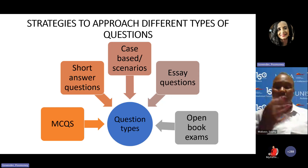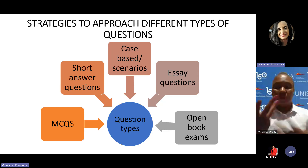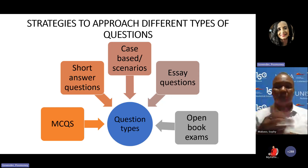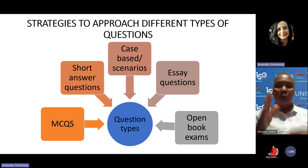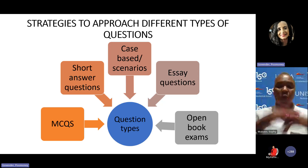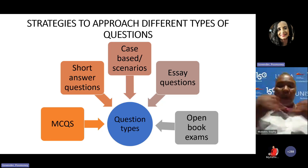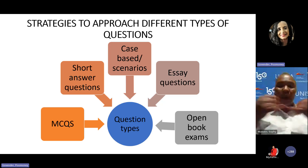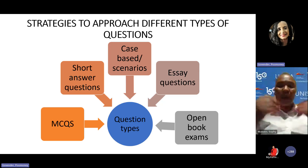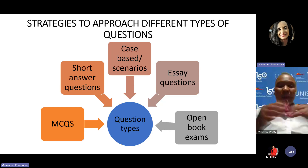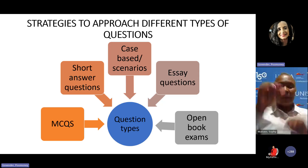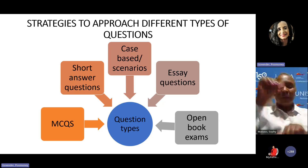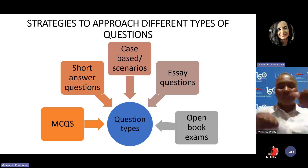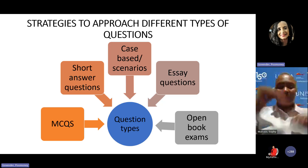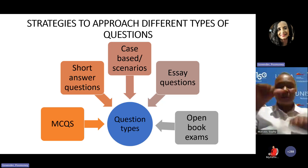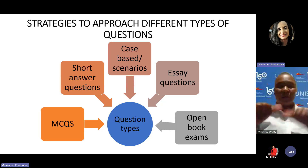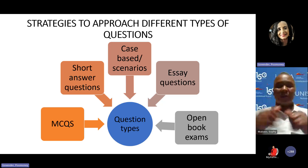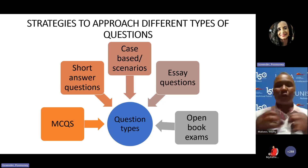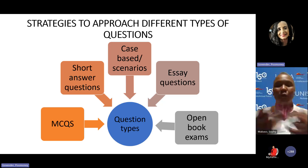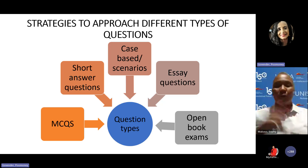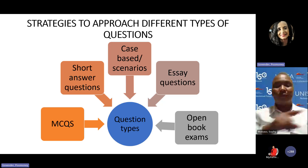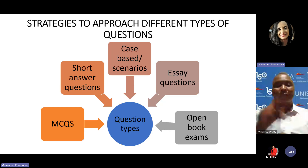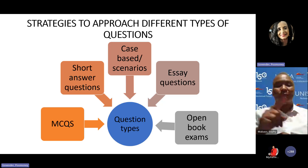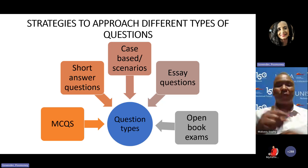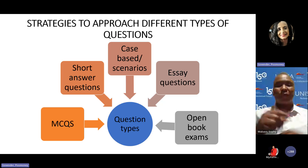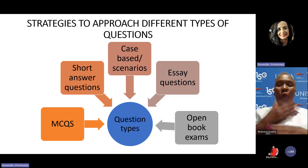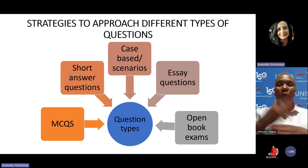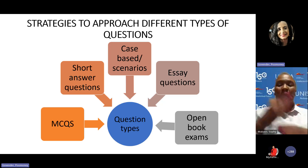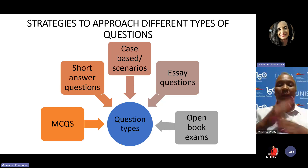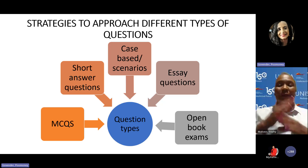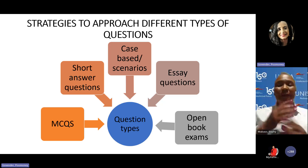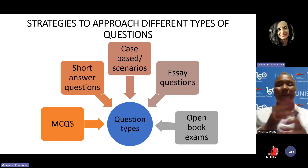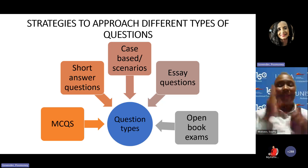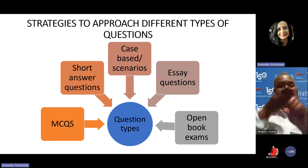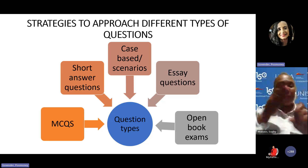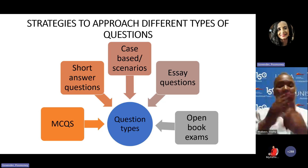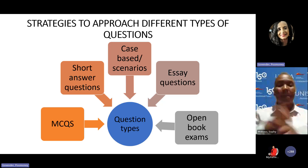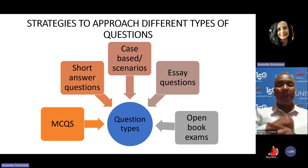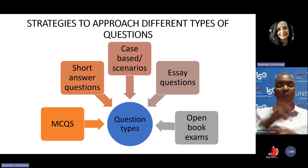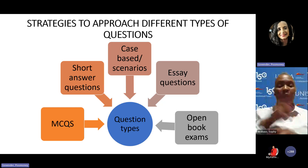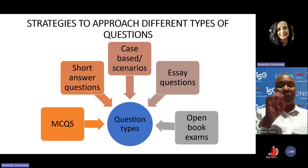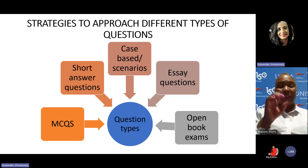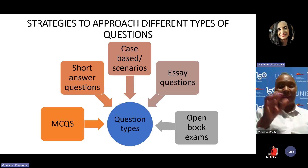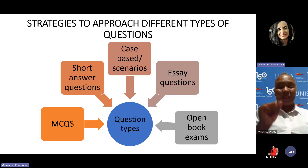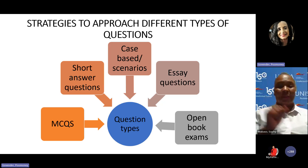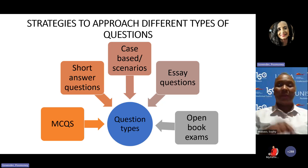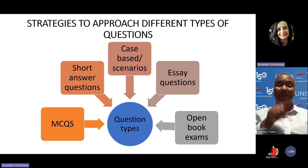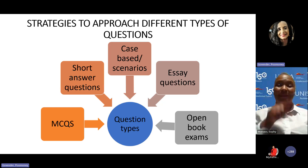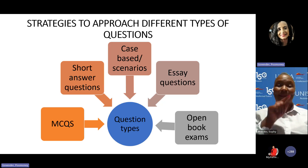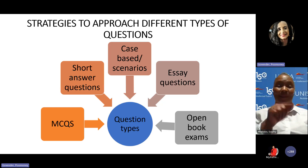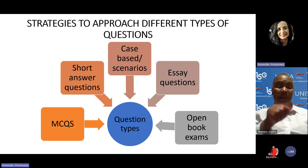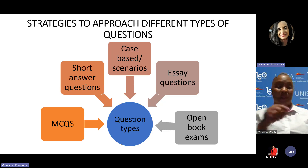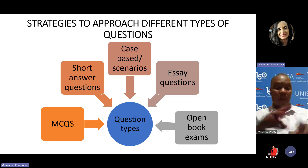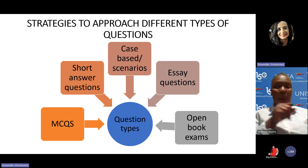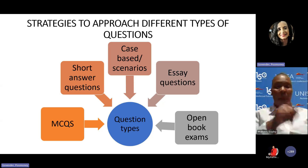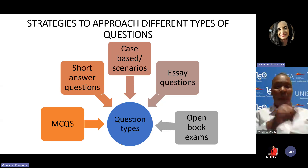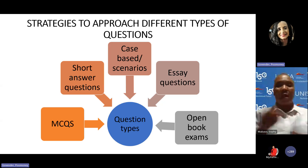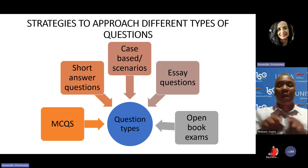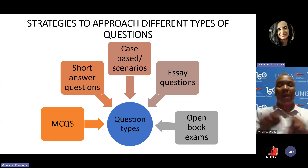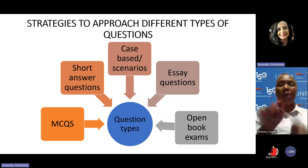online assessment, where you would work directly on MyUnisa. And in this case, it would be like